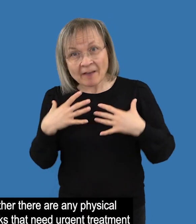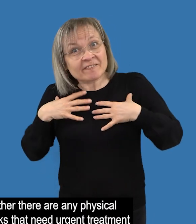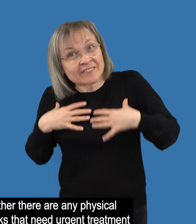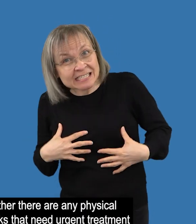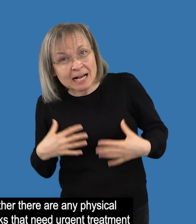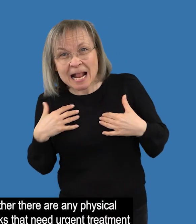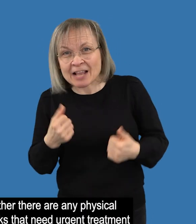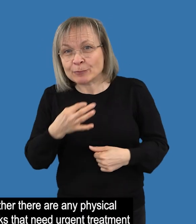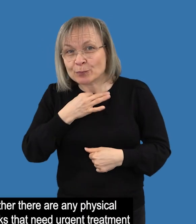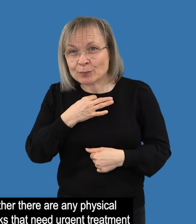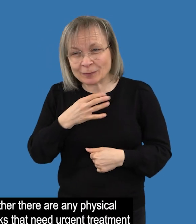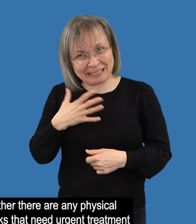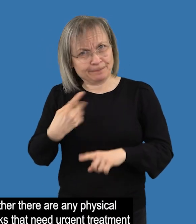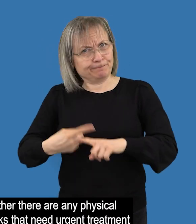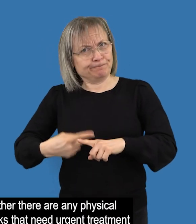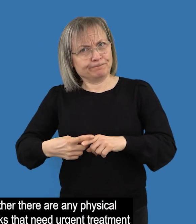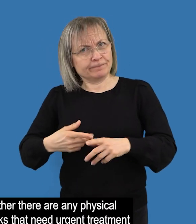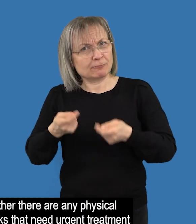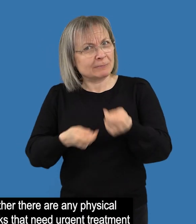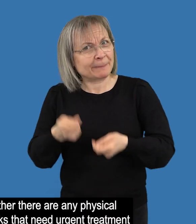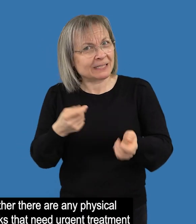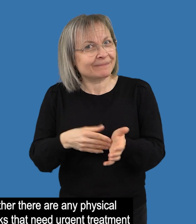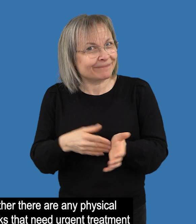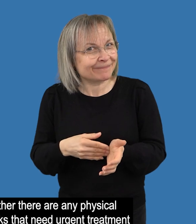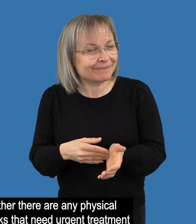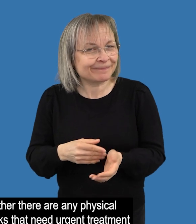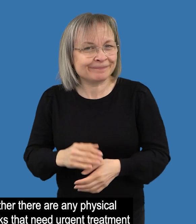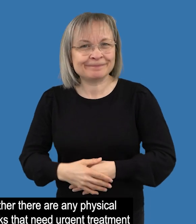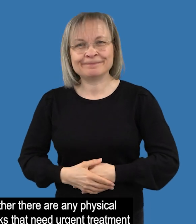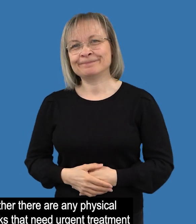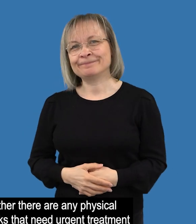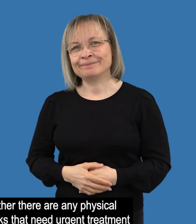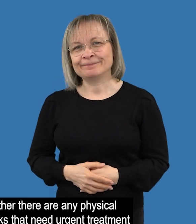Whether there are any physical health risks that need urgent treatment.